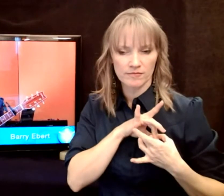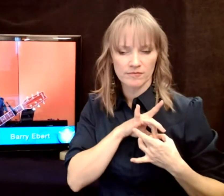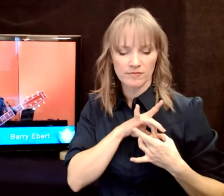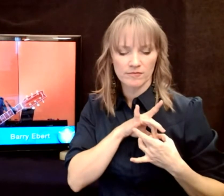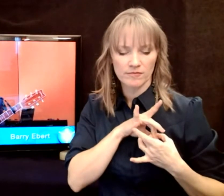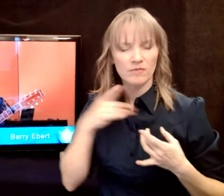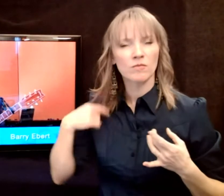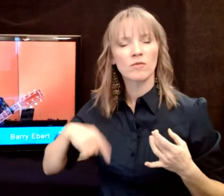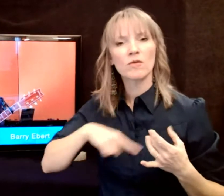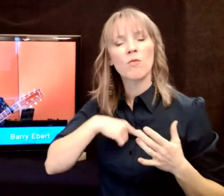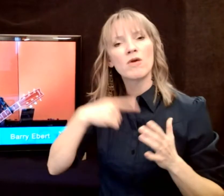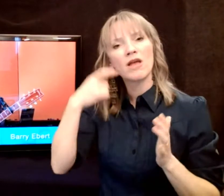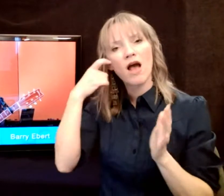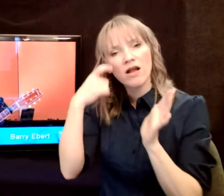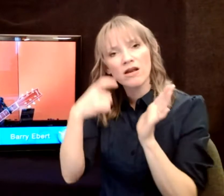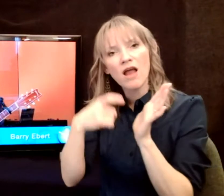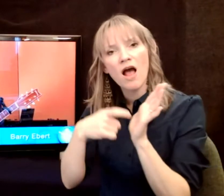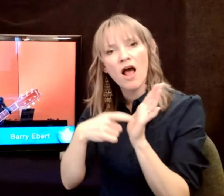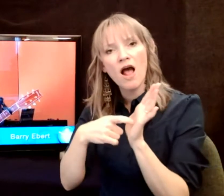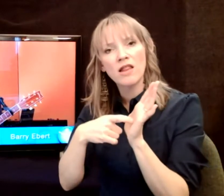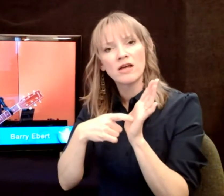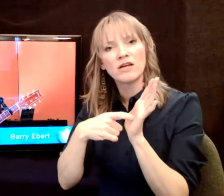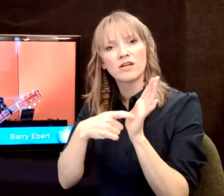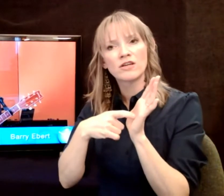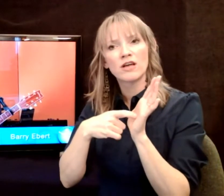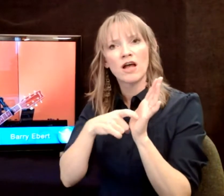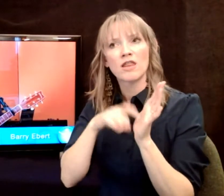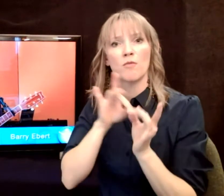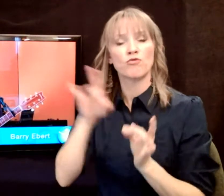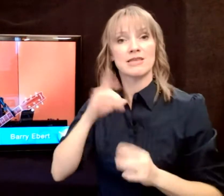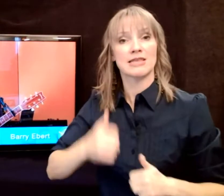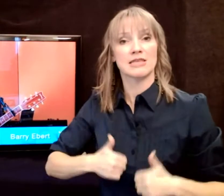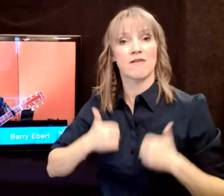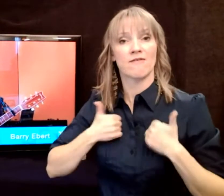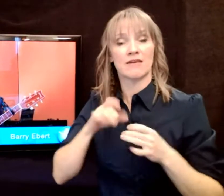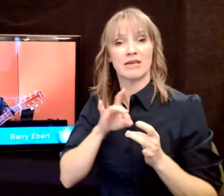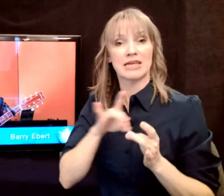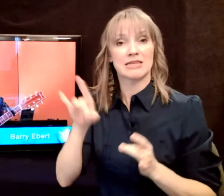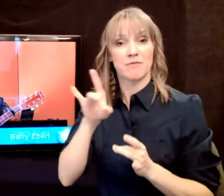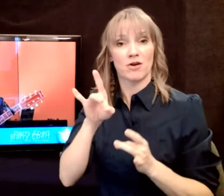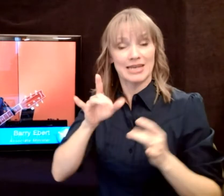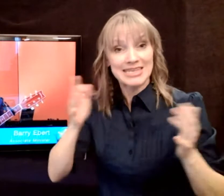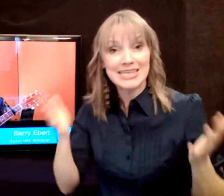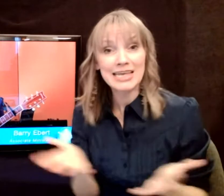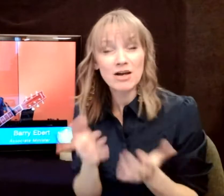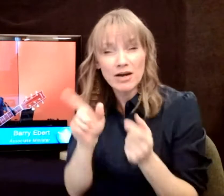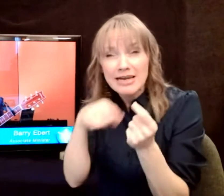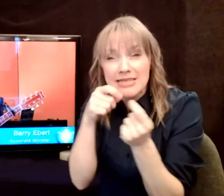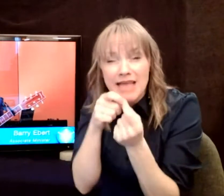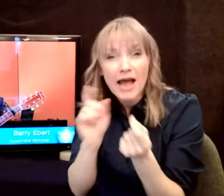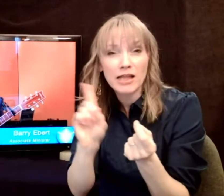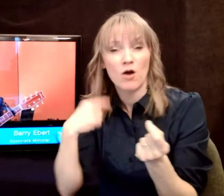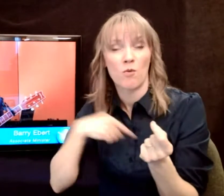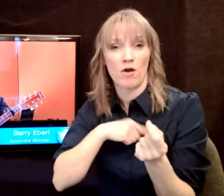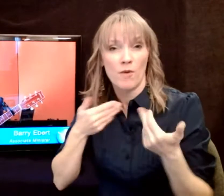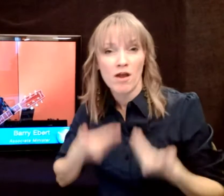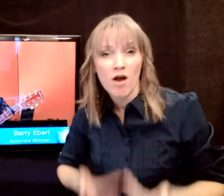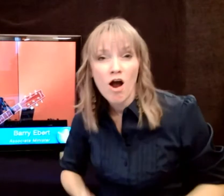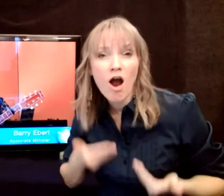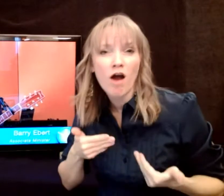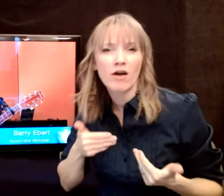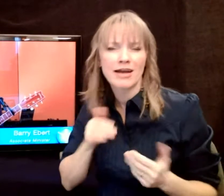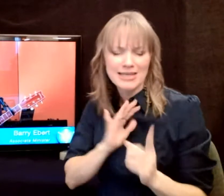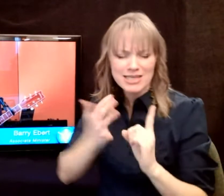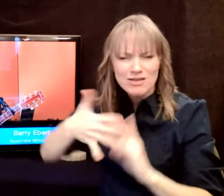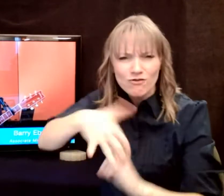We do acknowledge that the presence of the living Spirit is right here where we are, surrounding